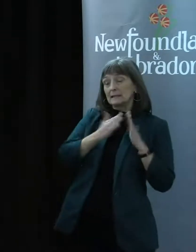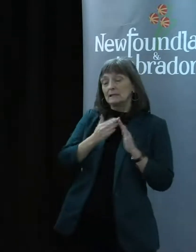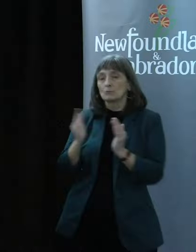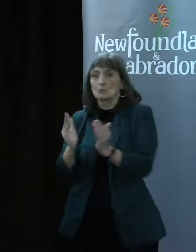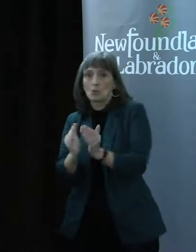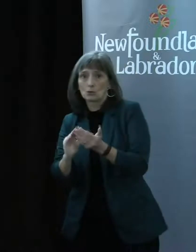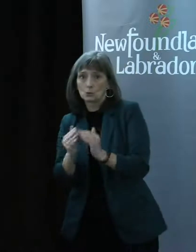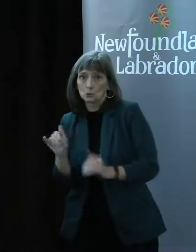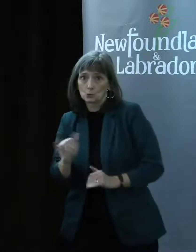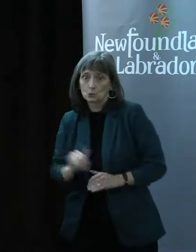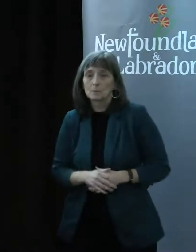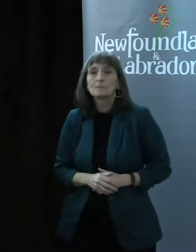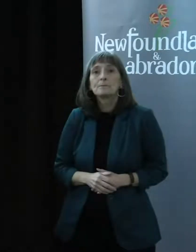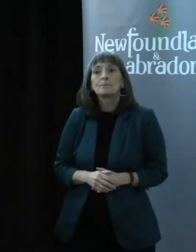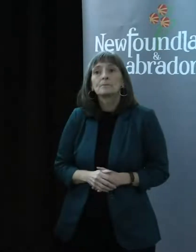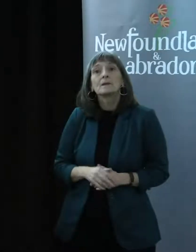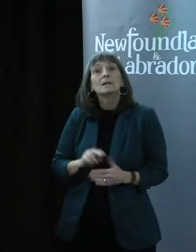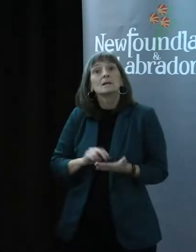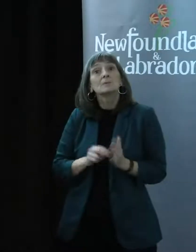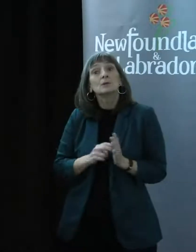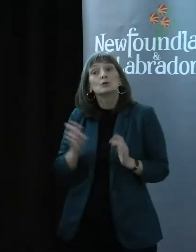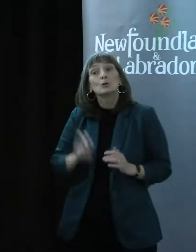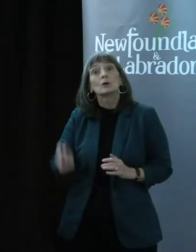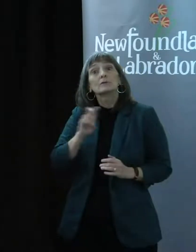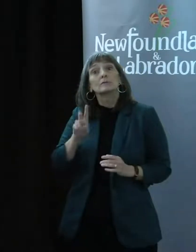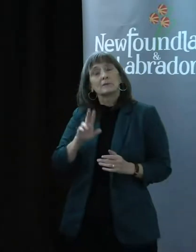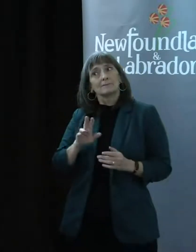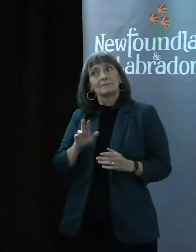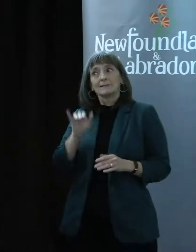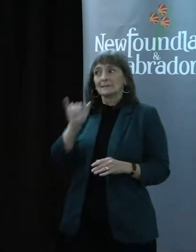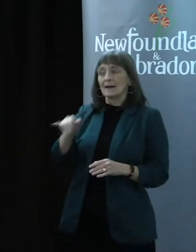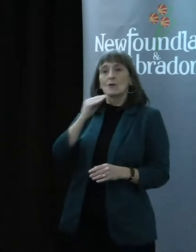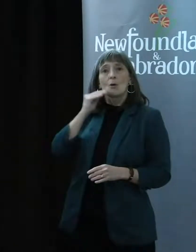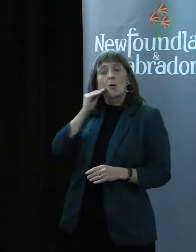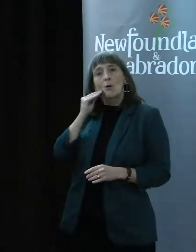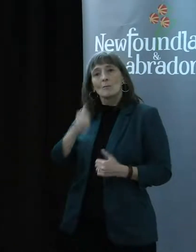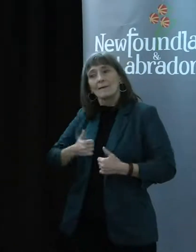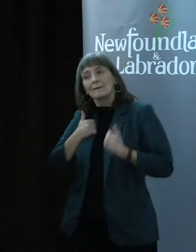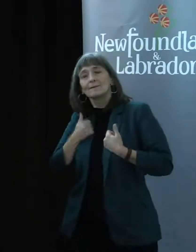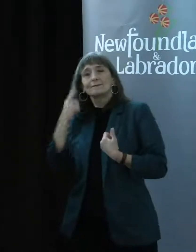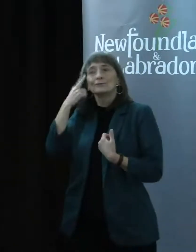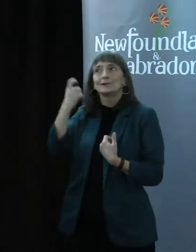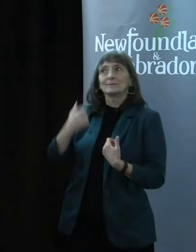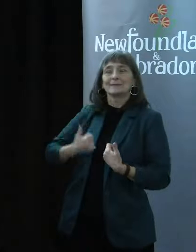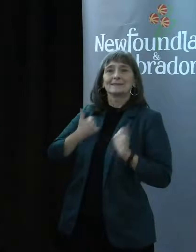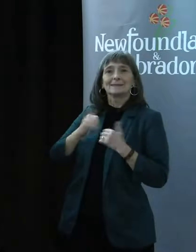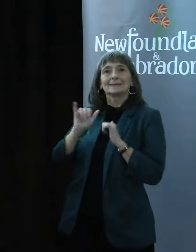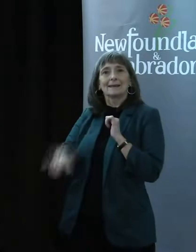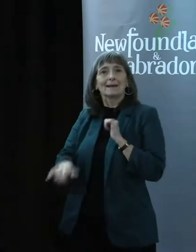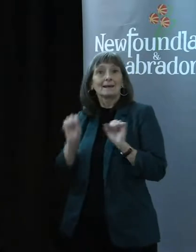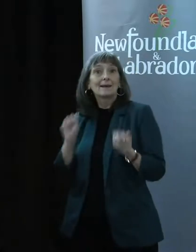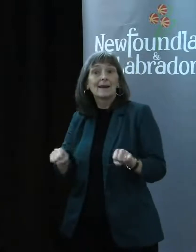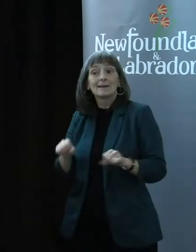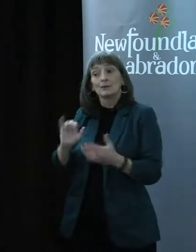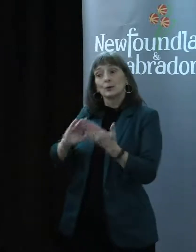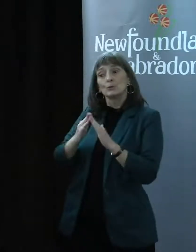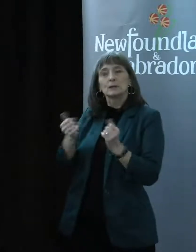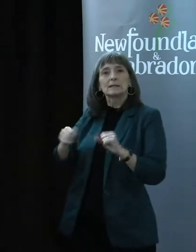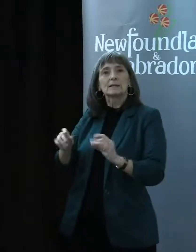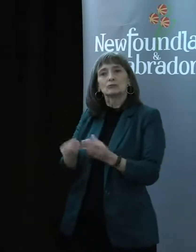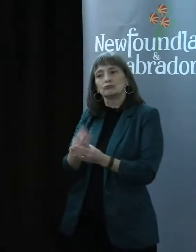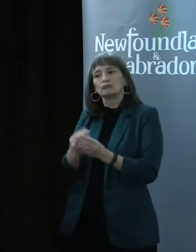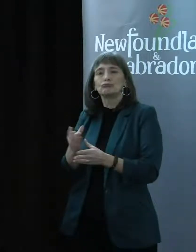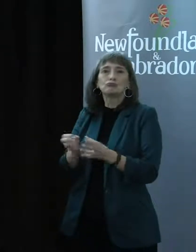communities. It enables people to live out their lives and dreams in homes and communities that they love. It keeps those communities vibrant